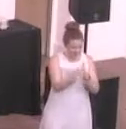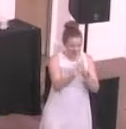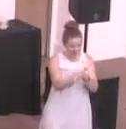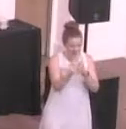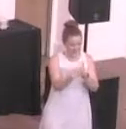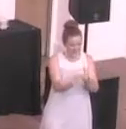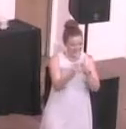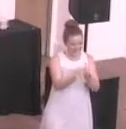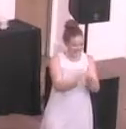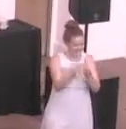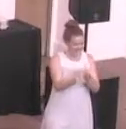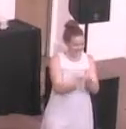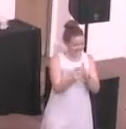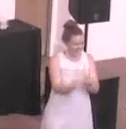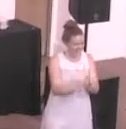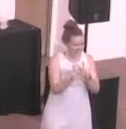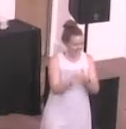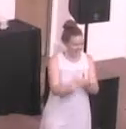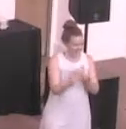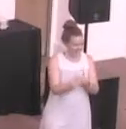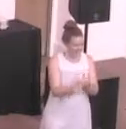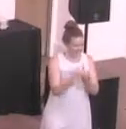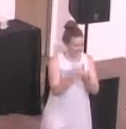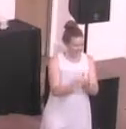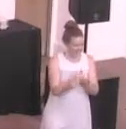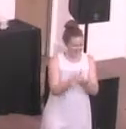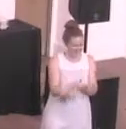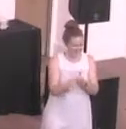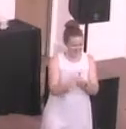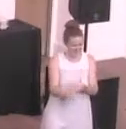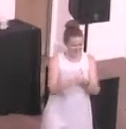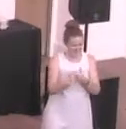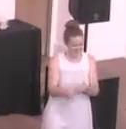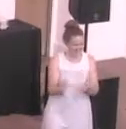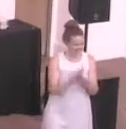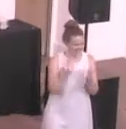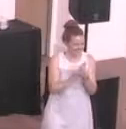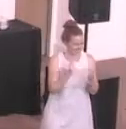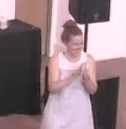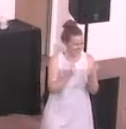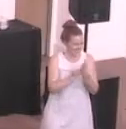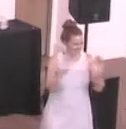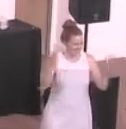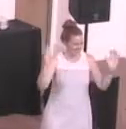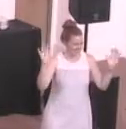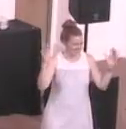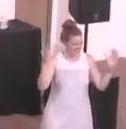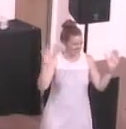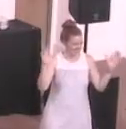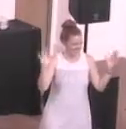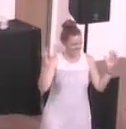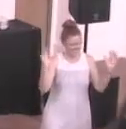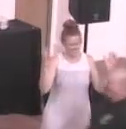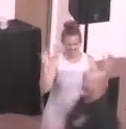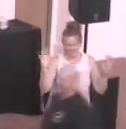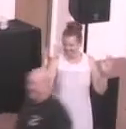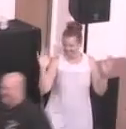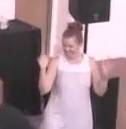run. Come on, make some noise for him. Woo! Come on, Peter.